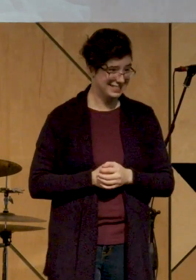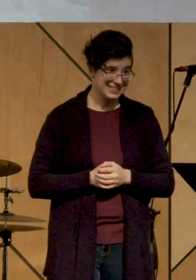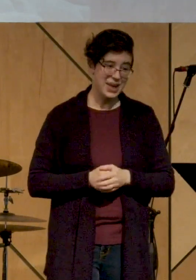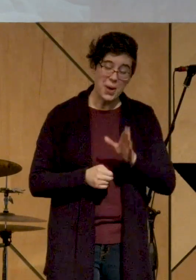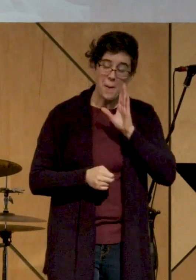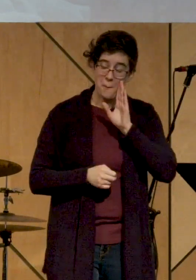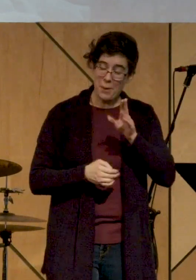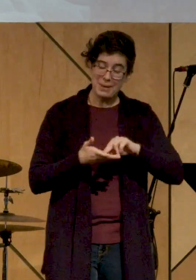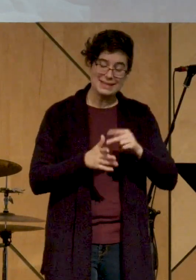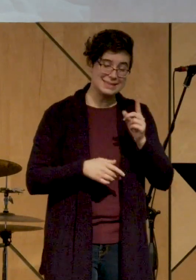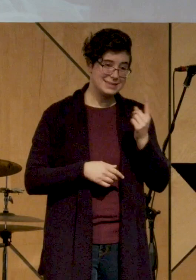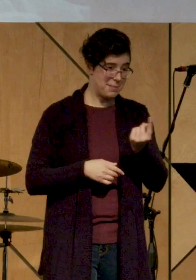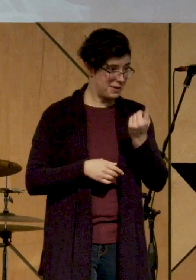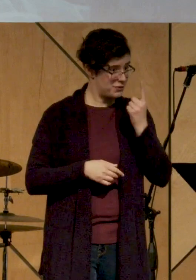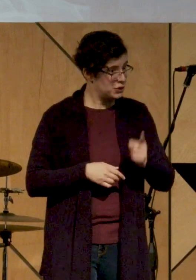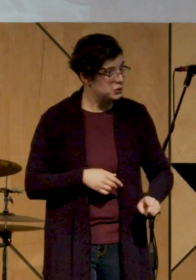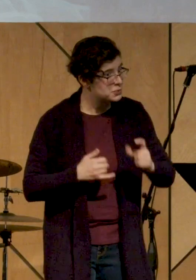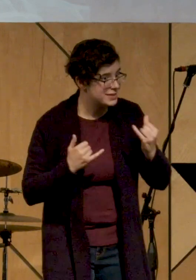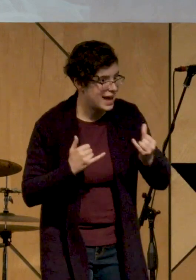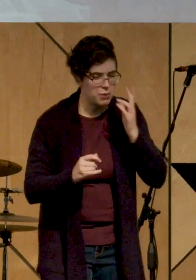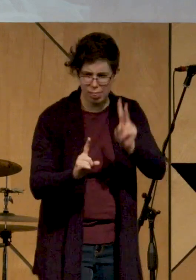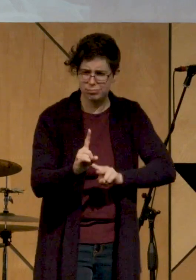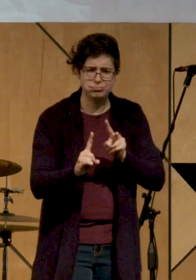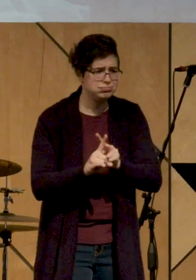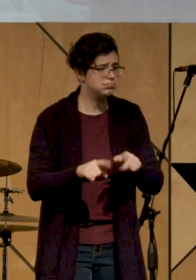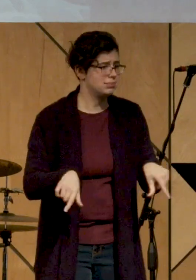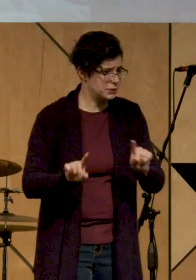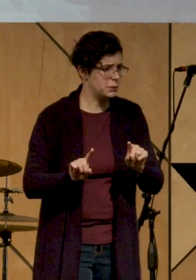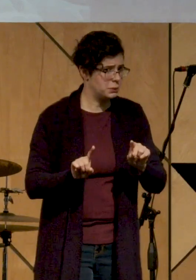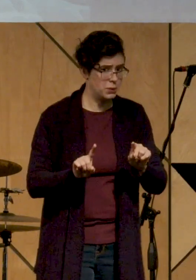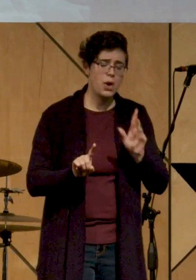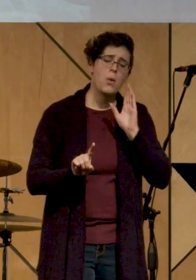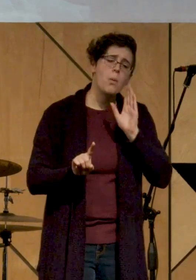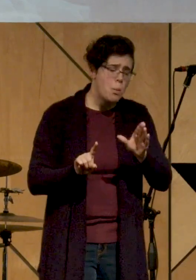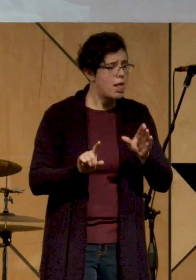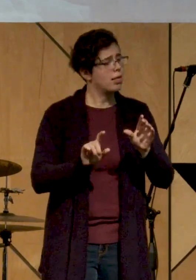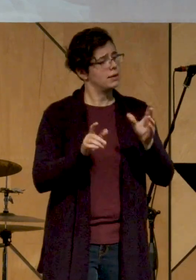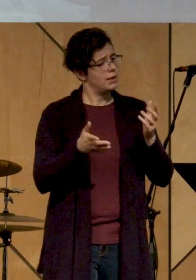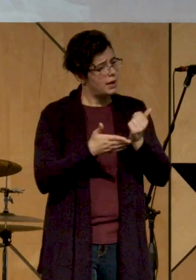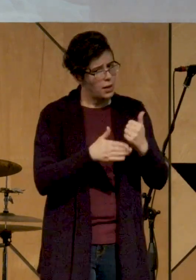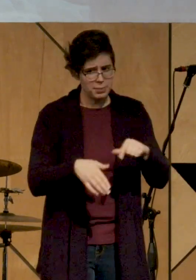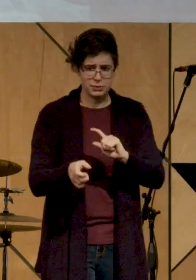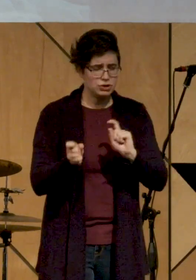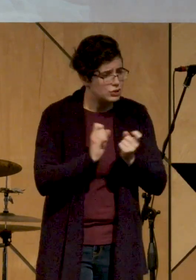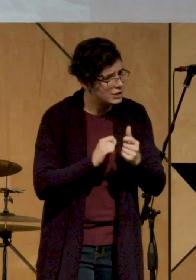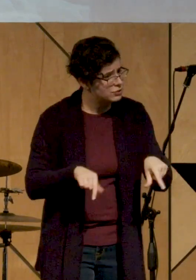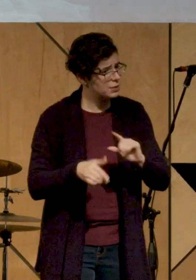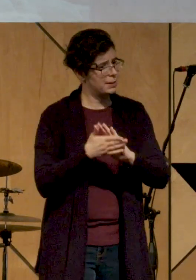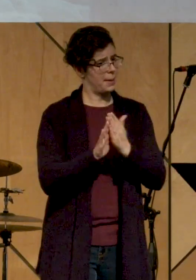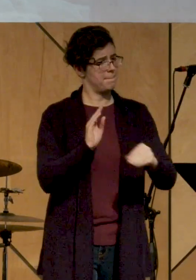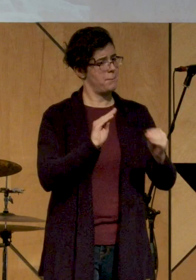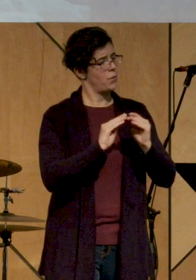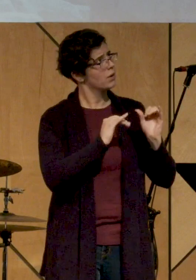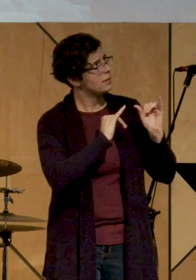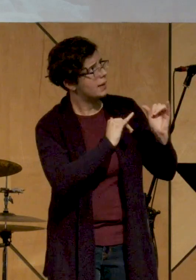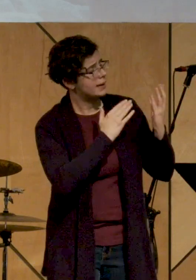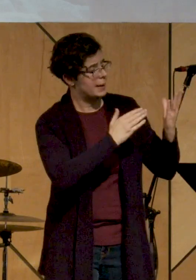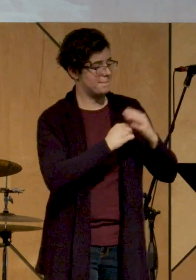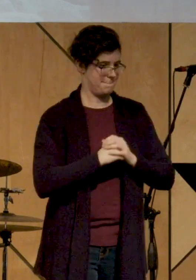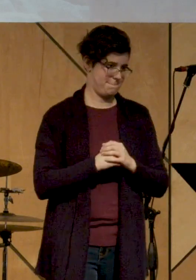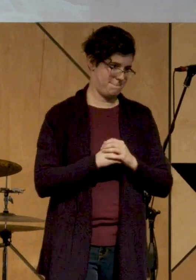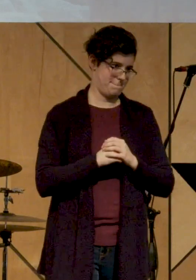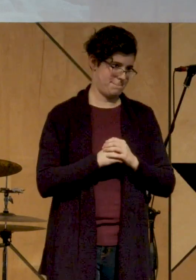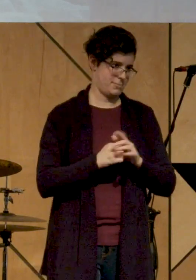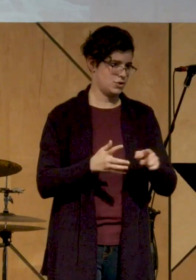means something for us, all right? It's supposed to shape us and form us as the people of God. We're going to start with pray. Here's